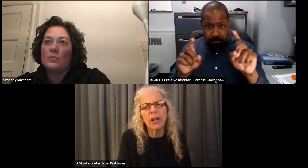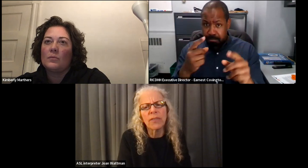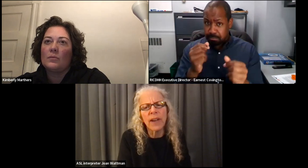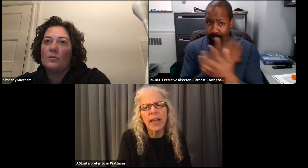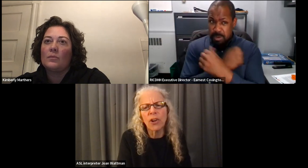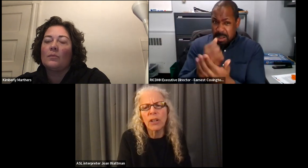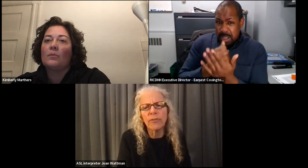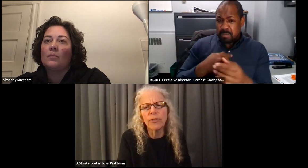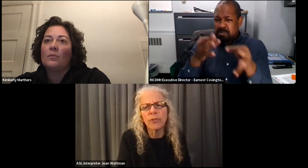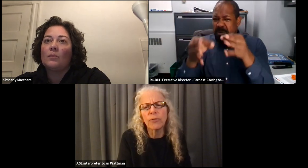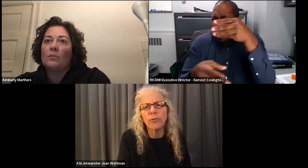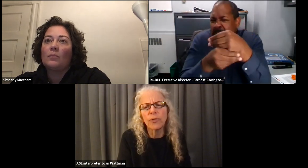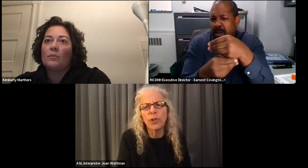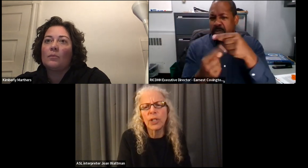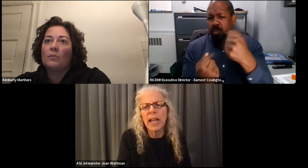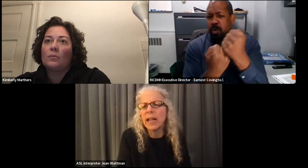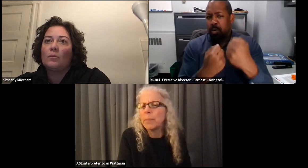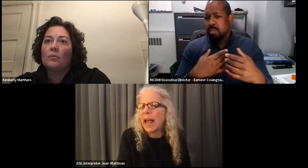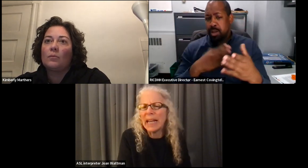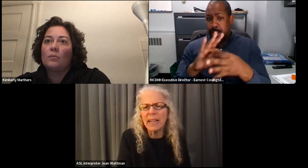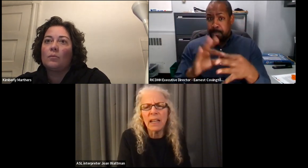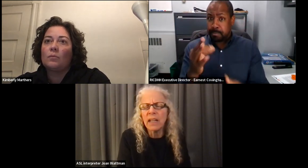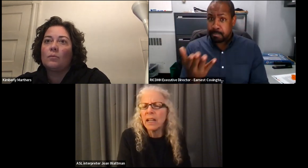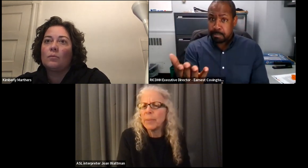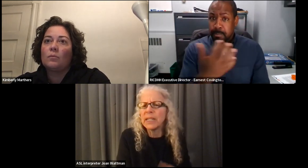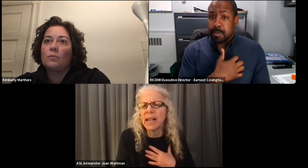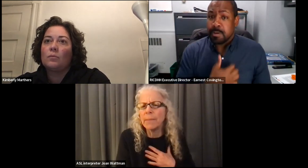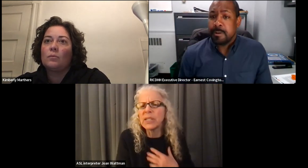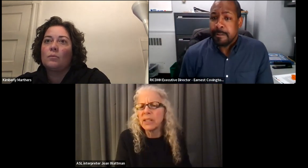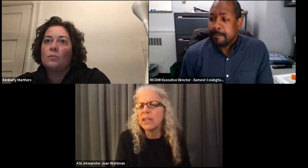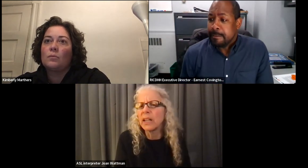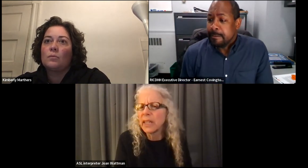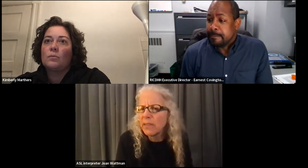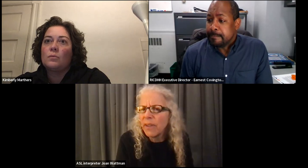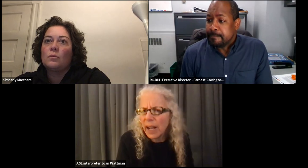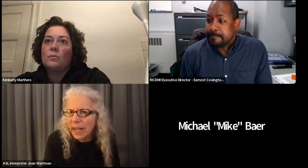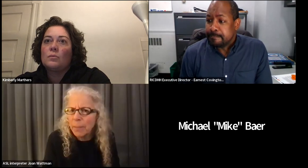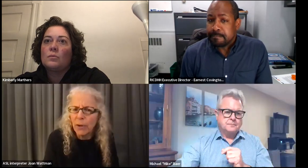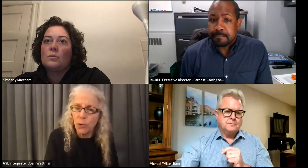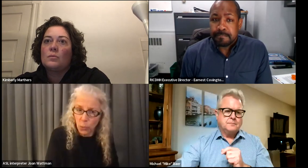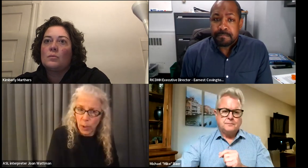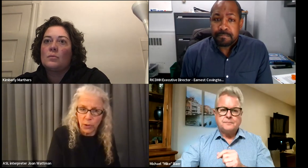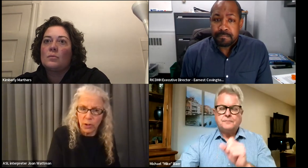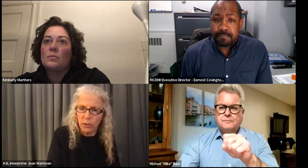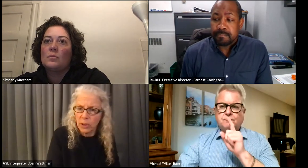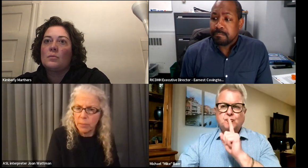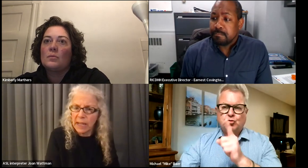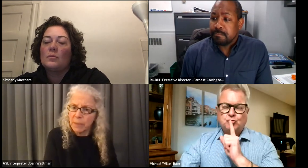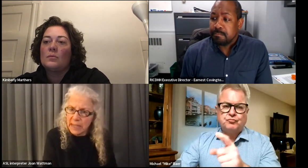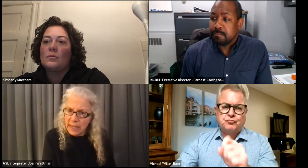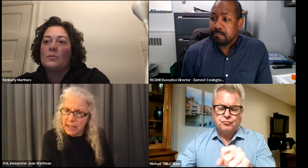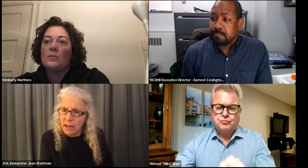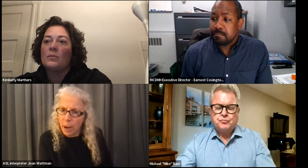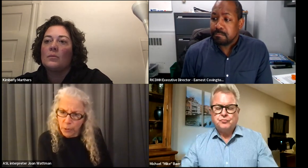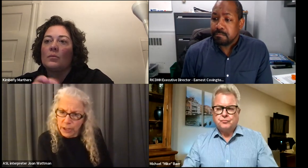could clarify at all to help add, because I'm still a little foggy about whether the